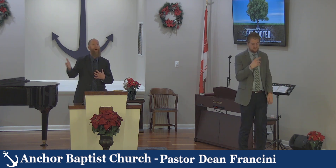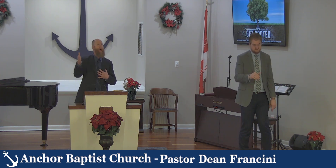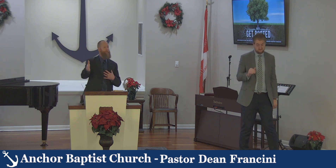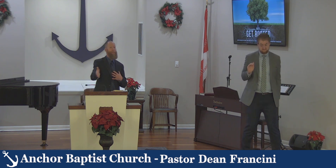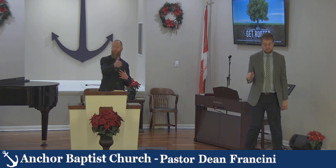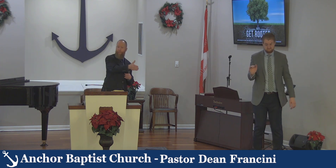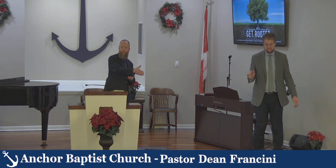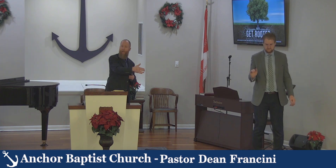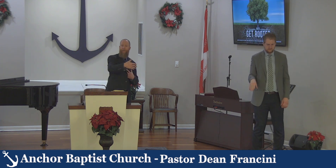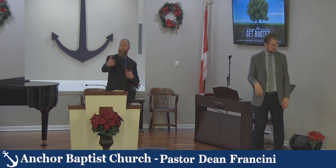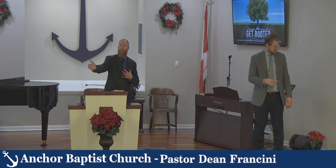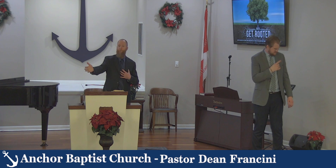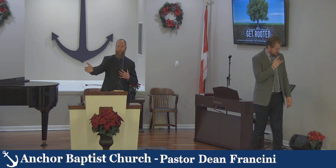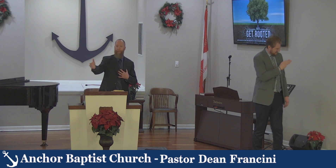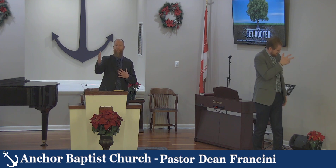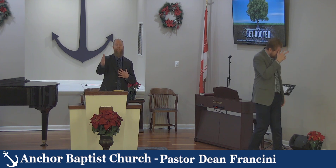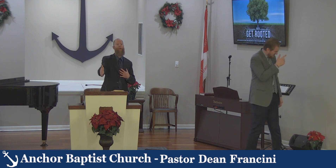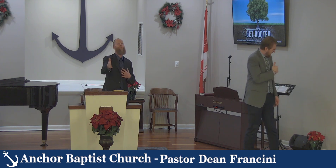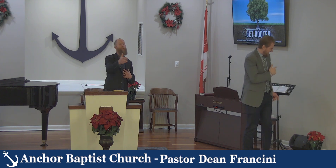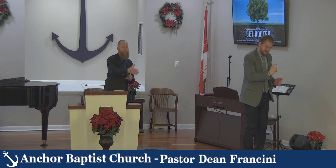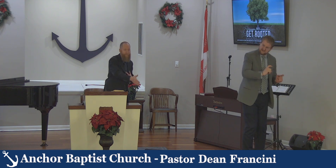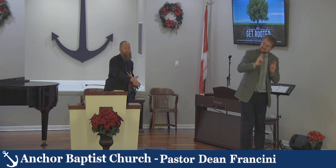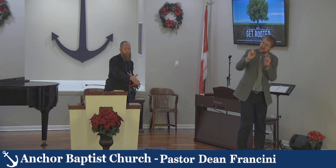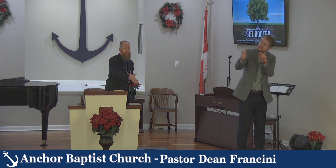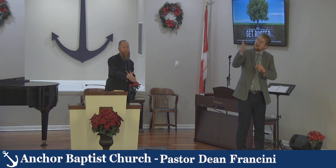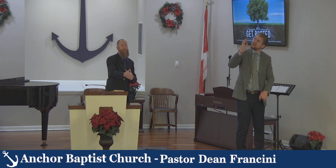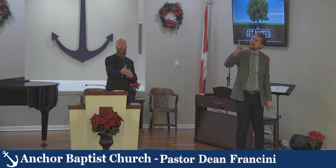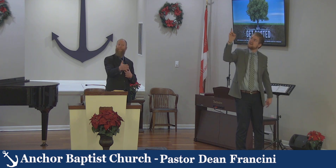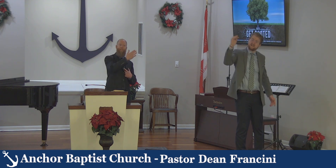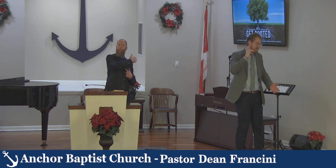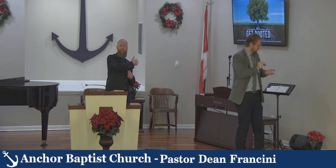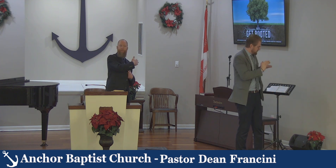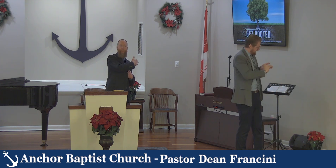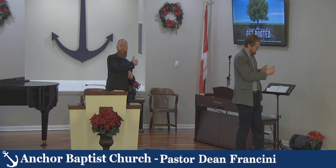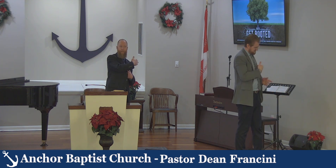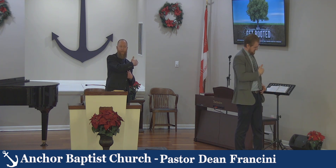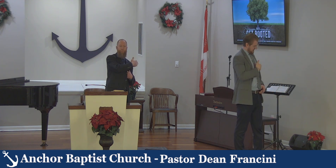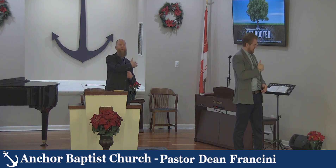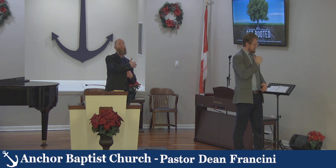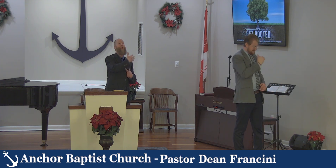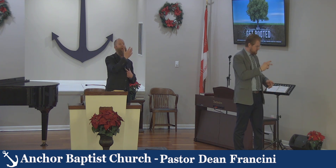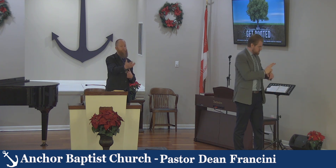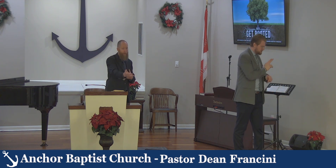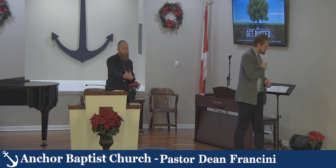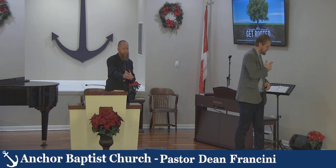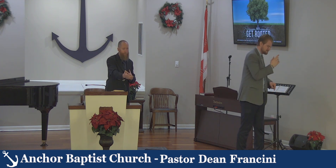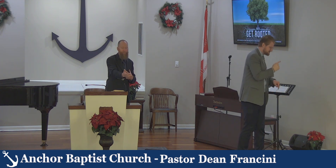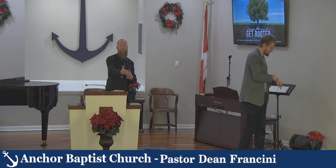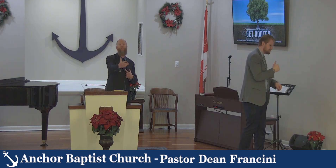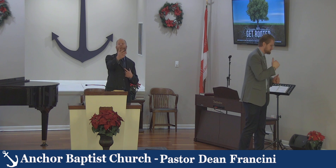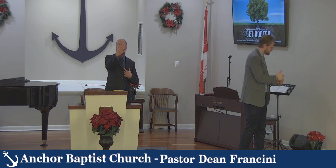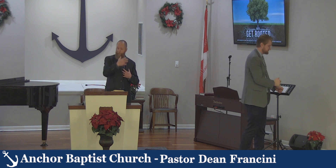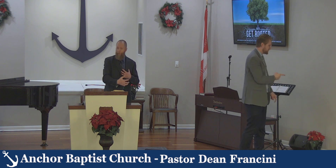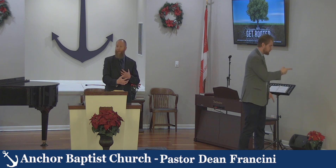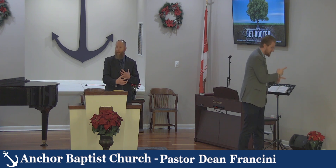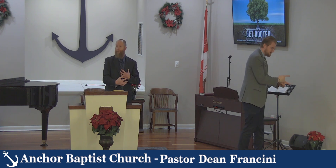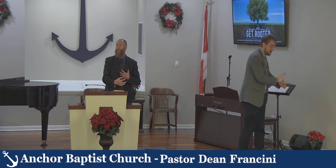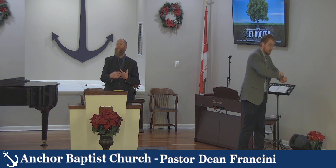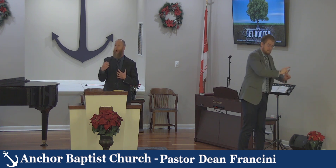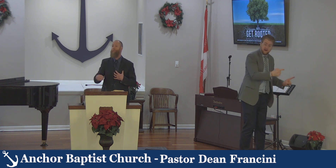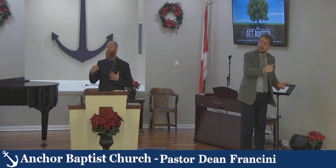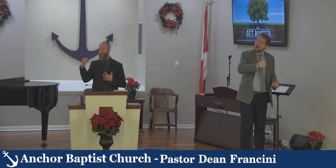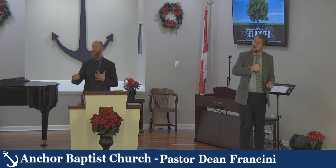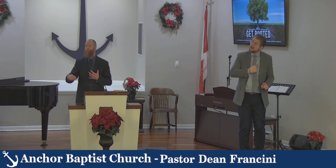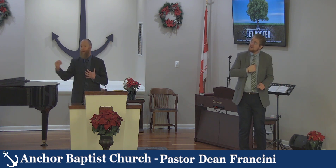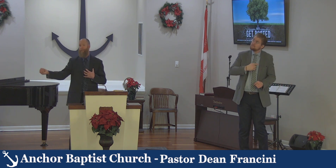devil, "I've given it to God. I'm done with it. God's forgiven me. I didn't redeem my time, but I asked God forgiveness. God forgave me.